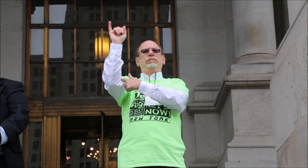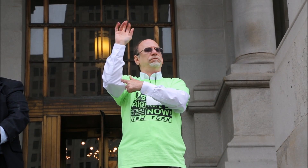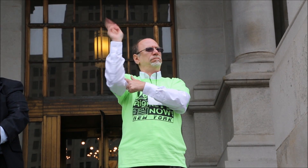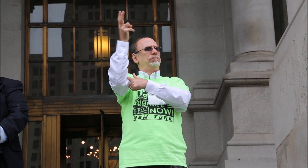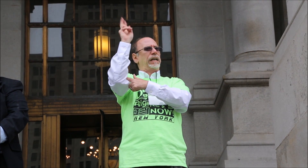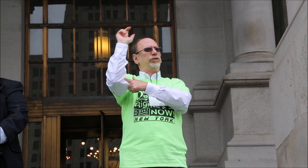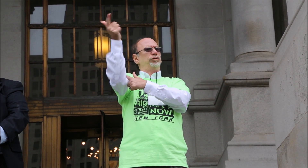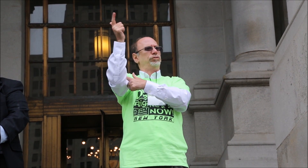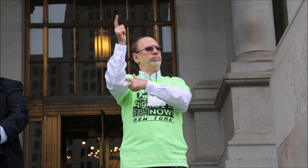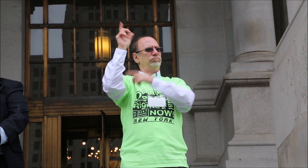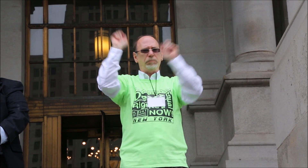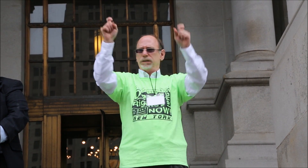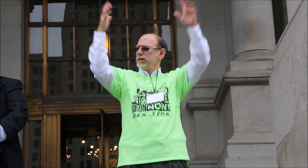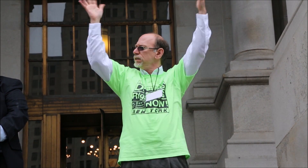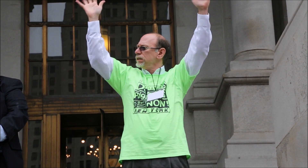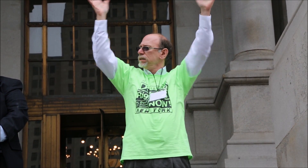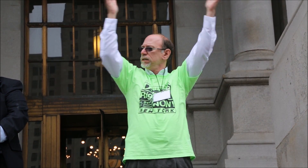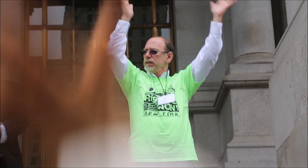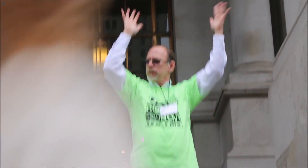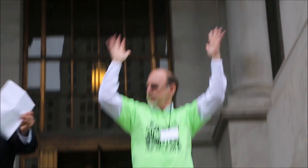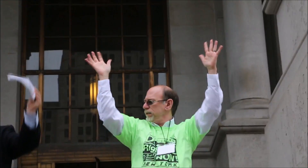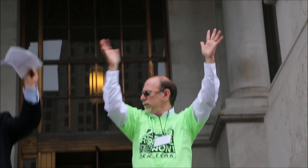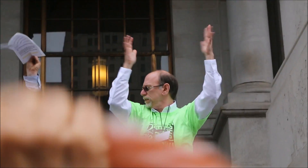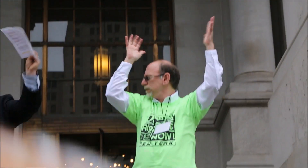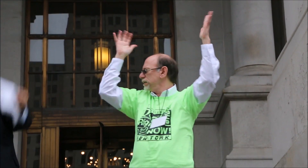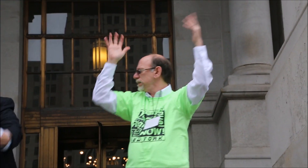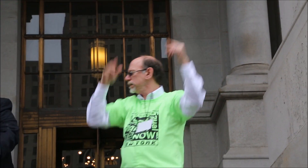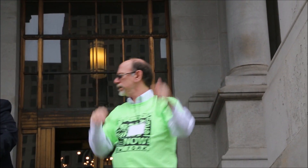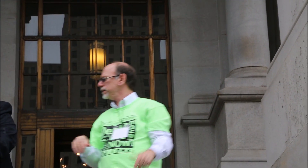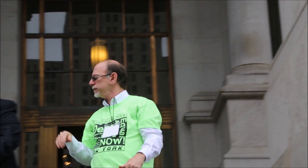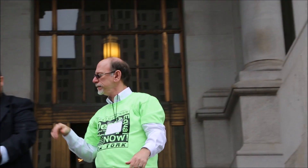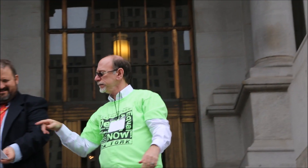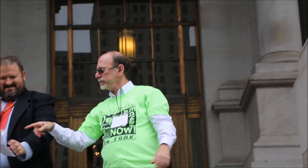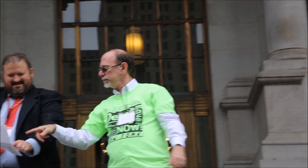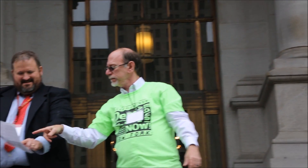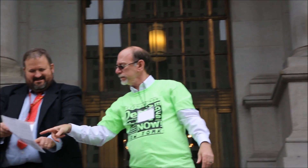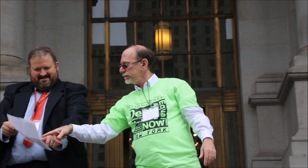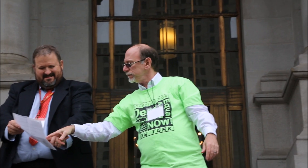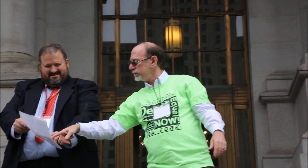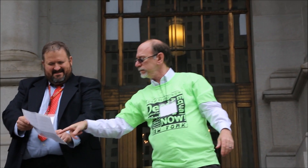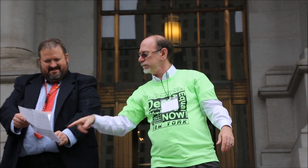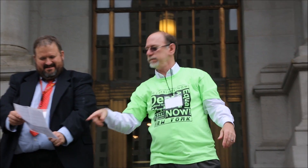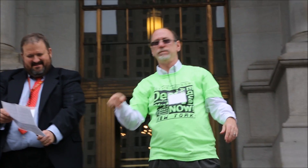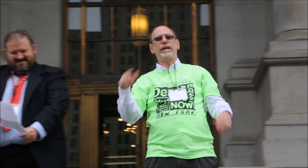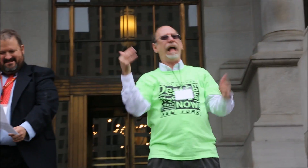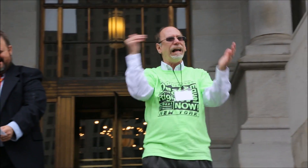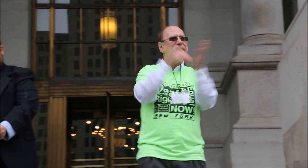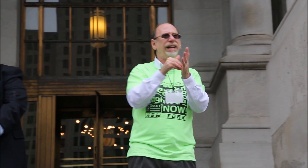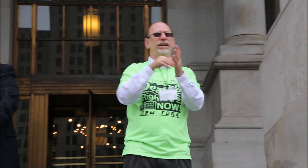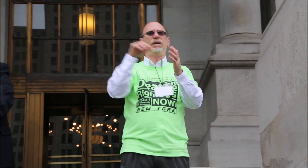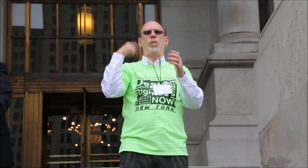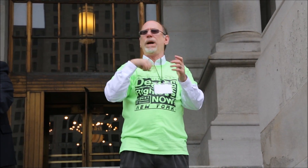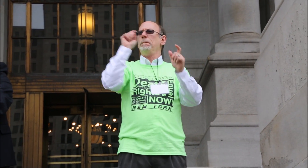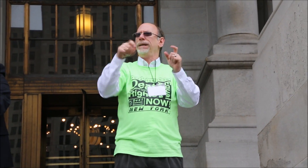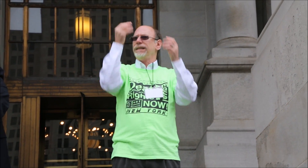hearing counterparts advance in their careers, and we don't have that kind of opportunity because of communication access and the need for interpreters